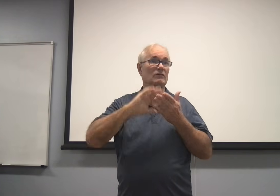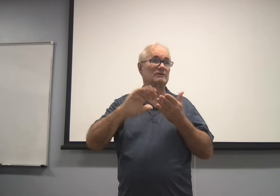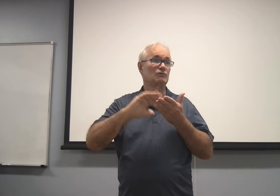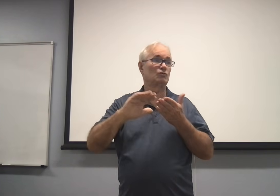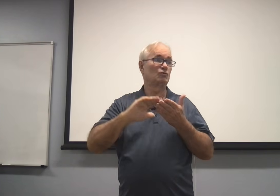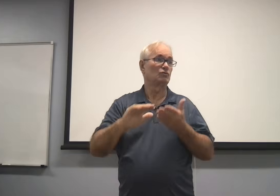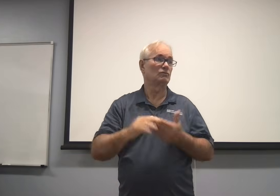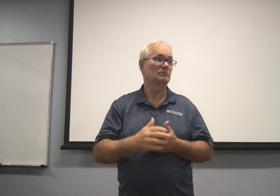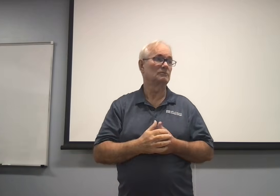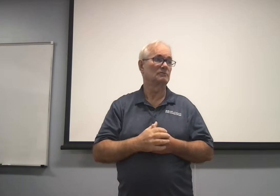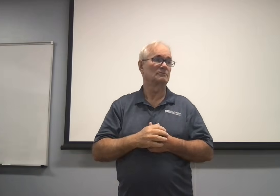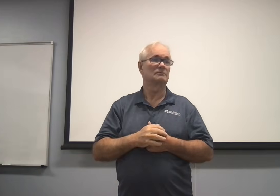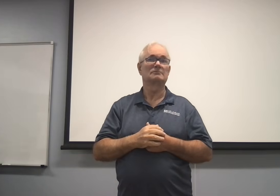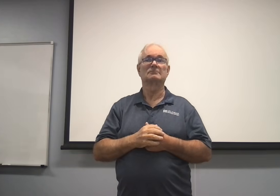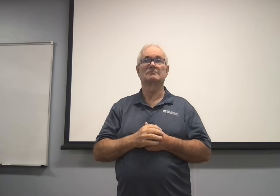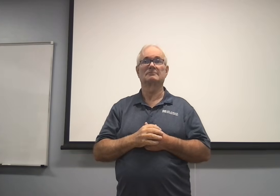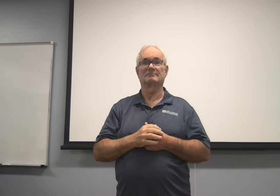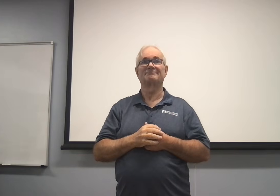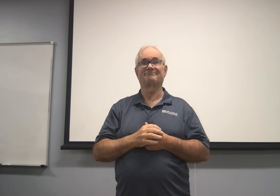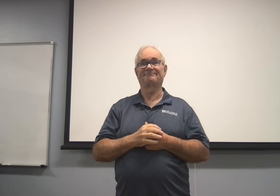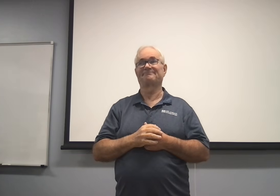People who are looking for an excuse.